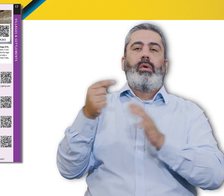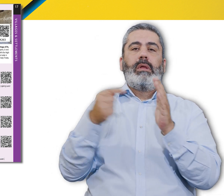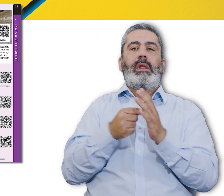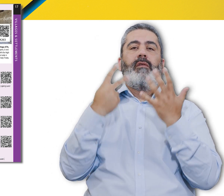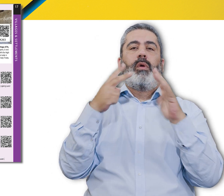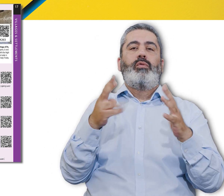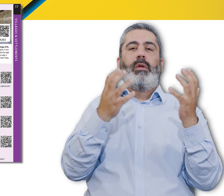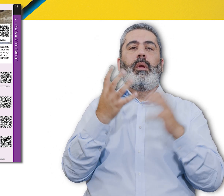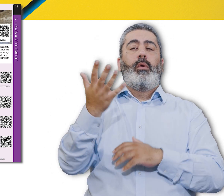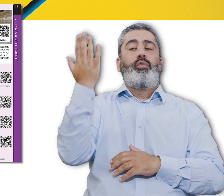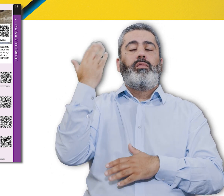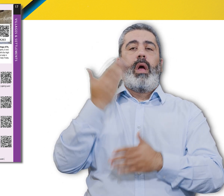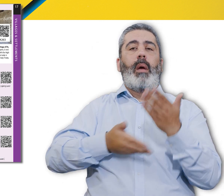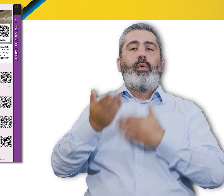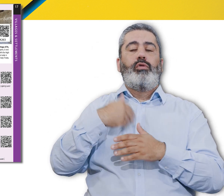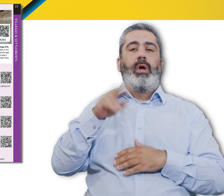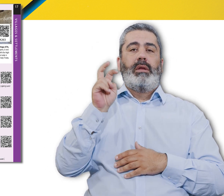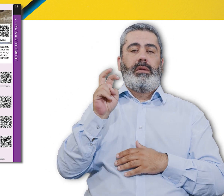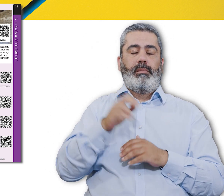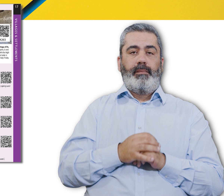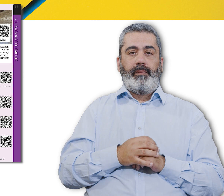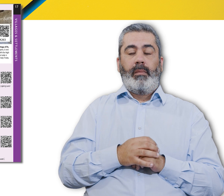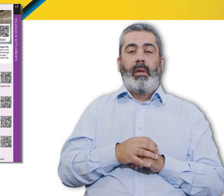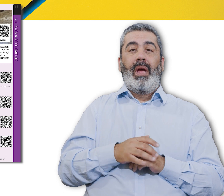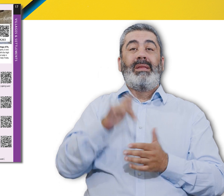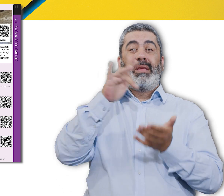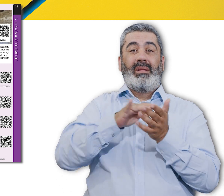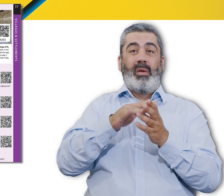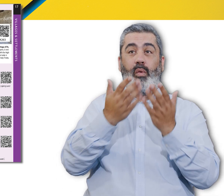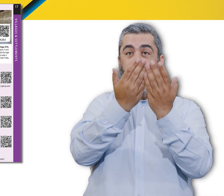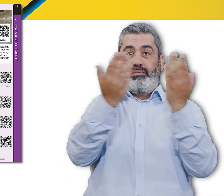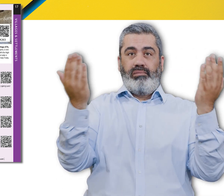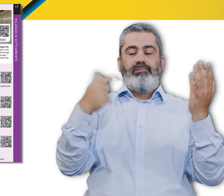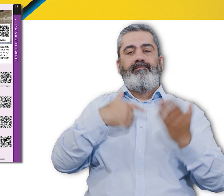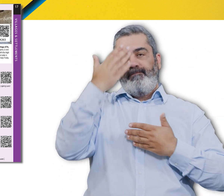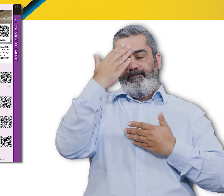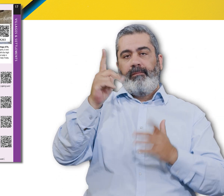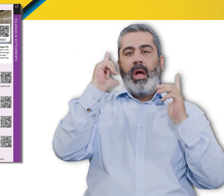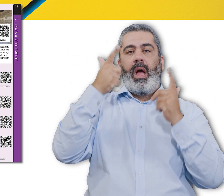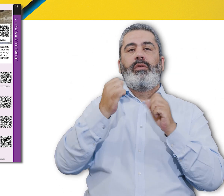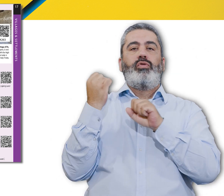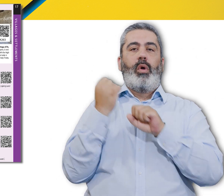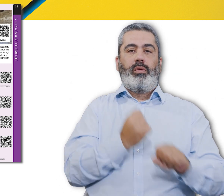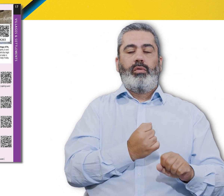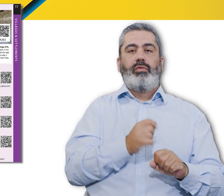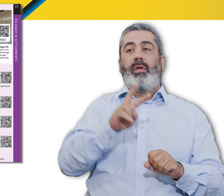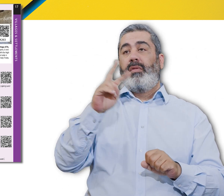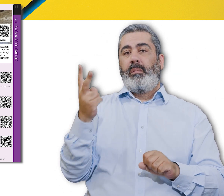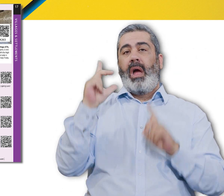by the merchant Hatzfi Menzgin. The central aisle is dedicated to St. George, while the others to